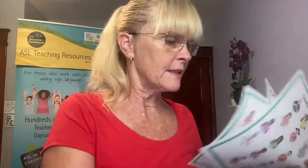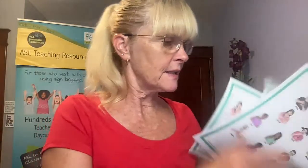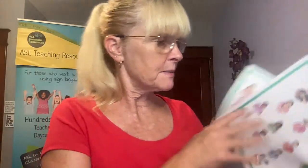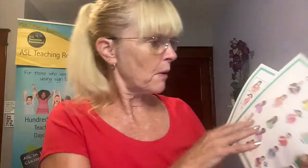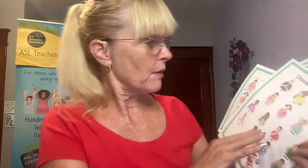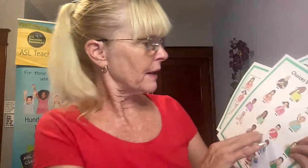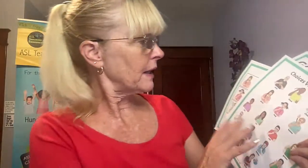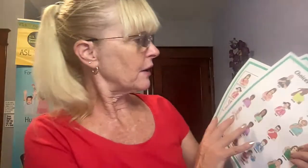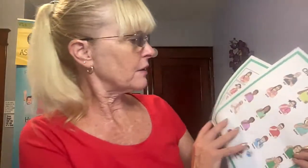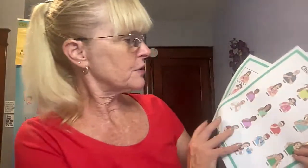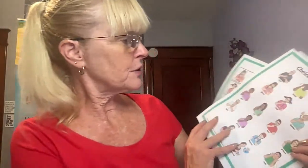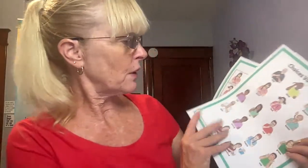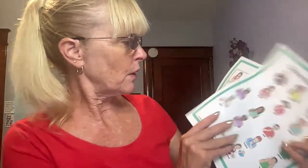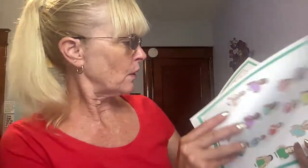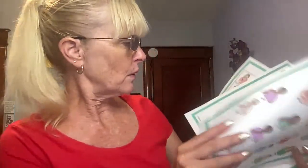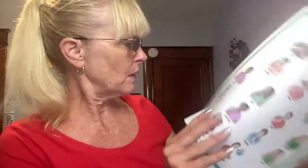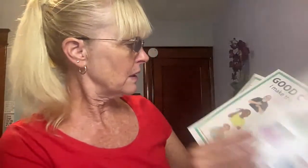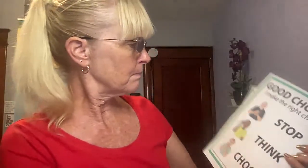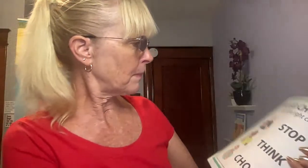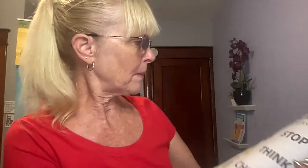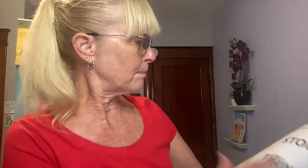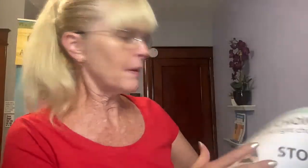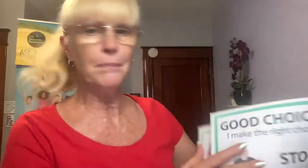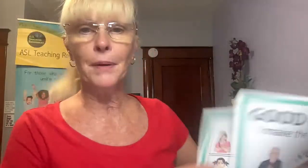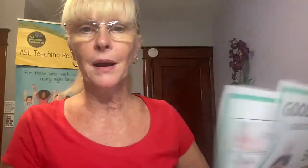This part right here. So,